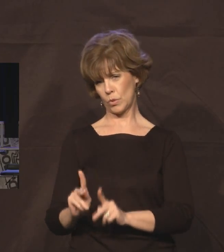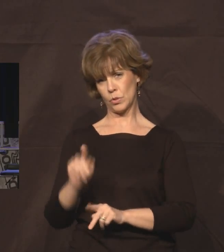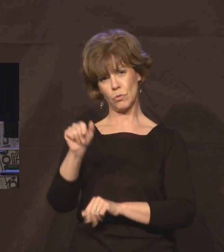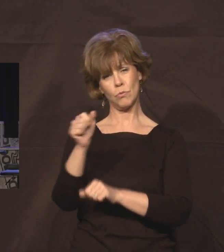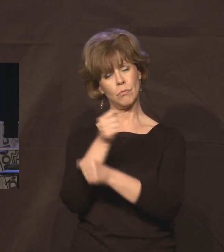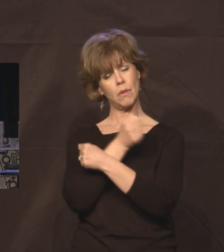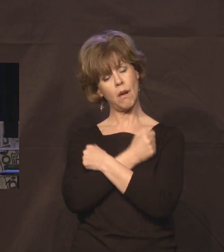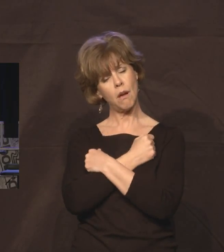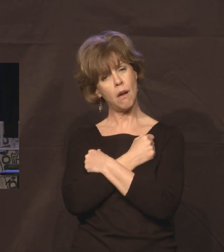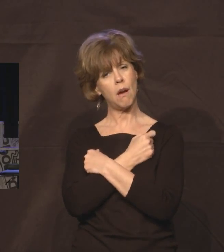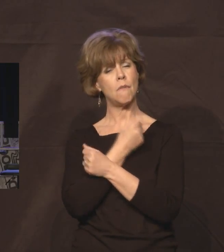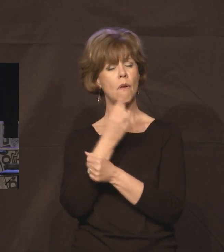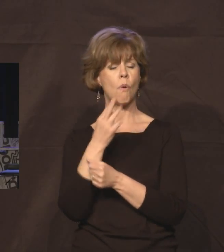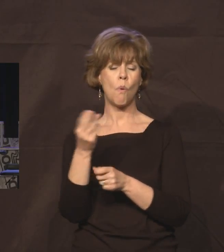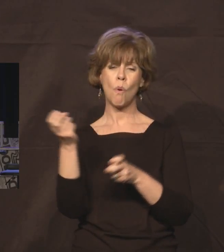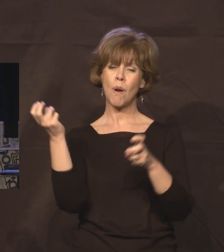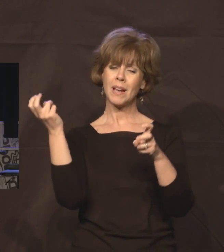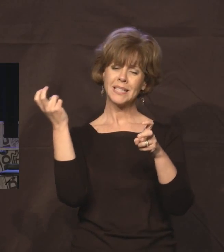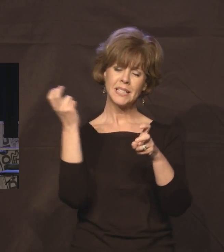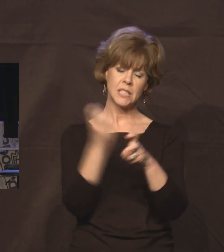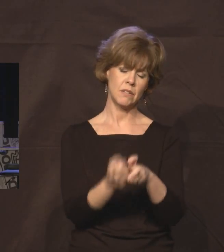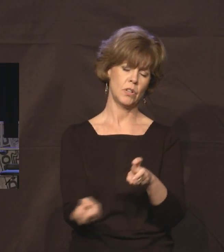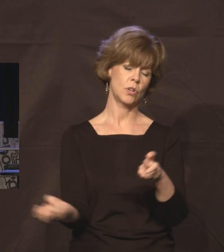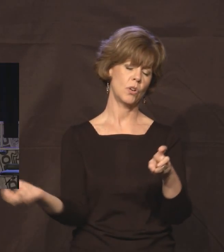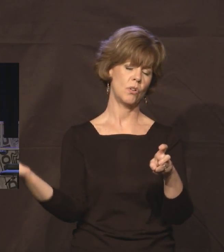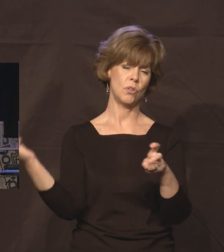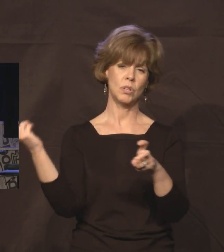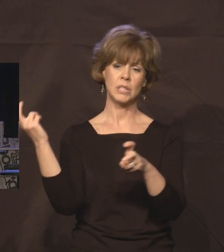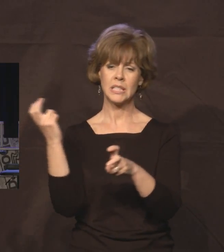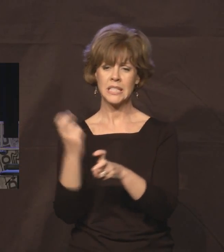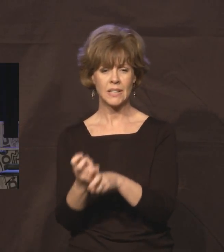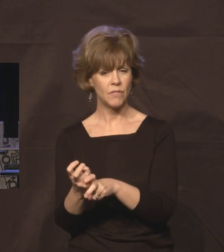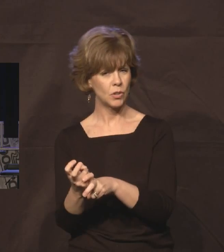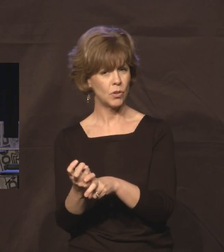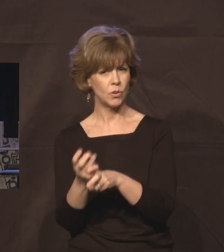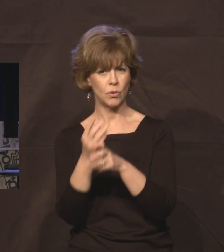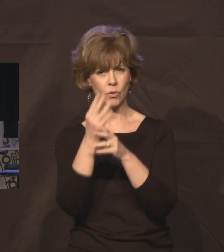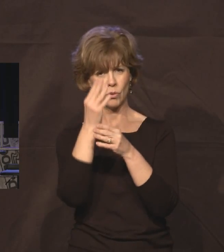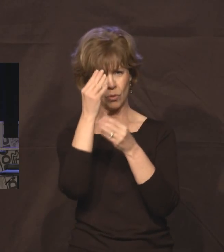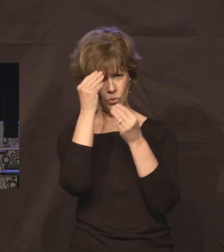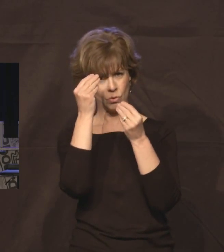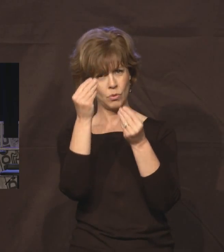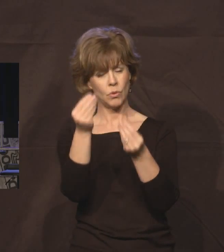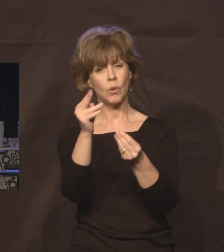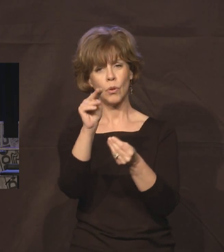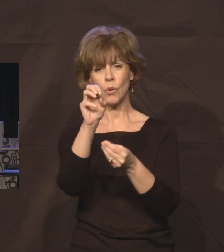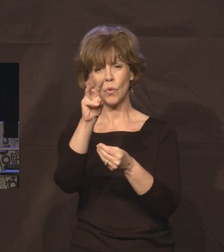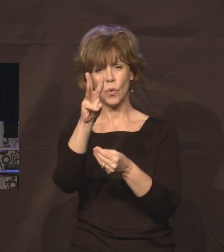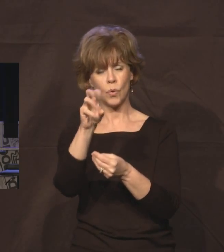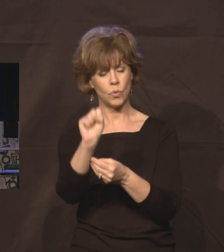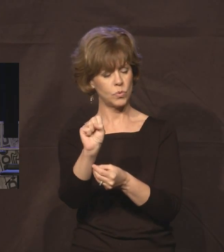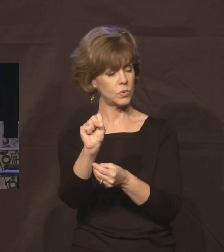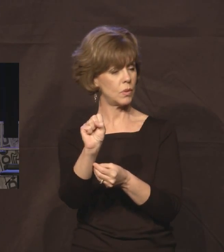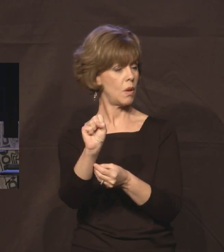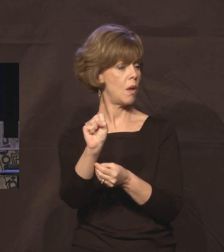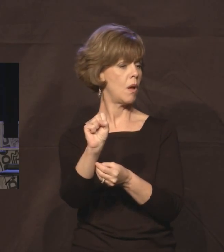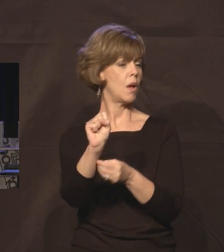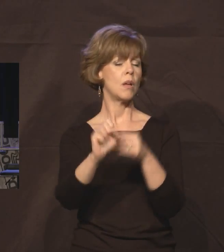You go through a difficult, like you start of a difficult time, you get difficult news. I mean, it can be